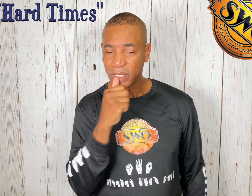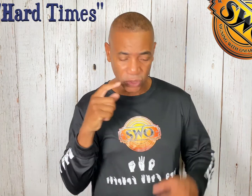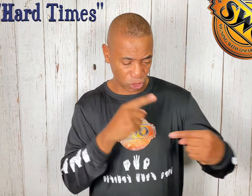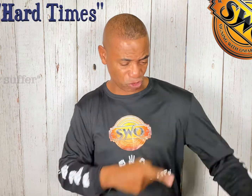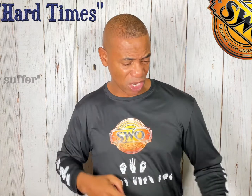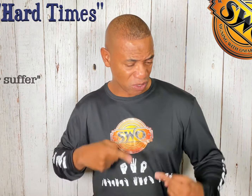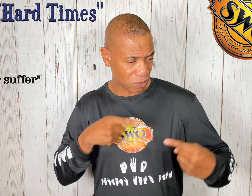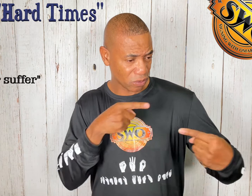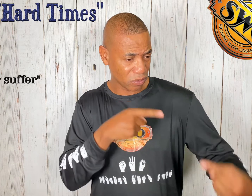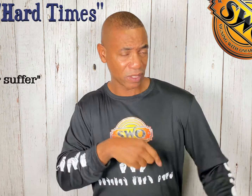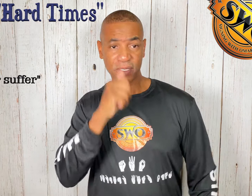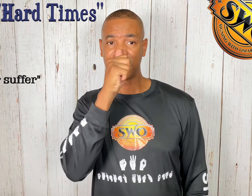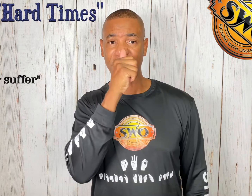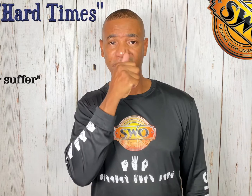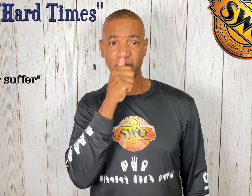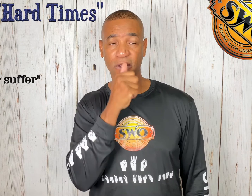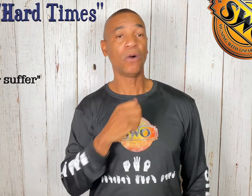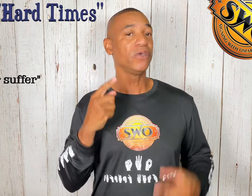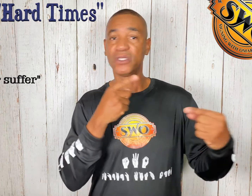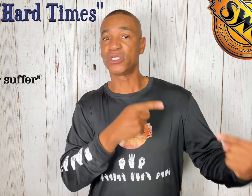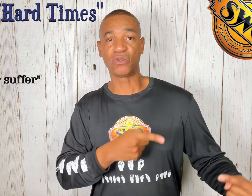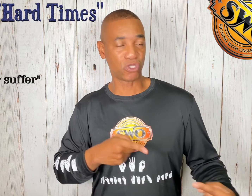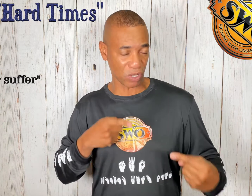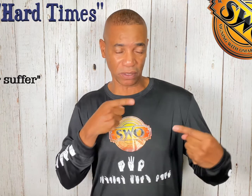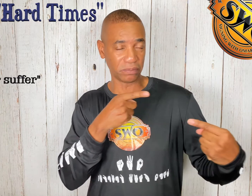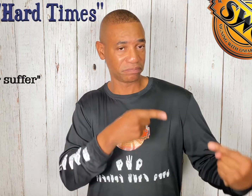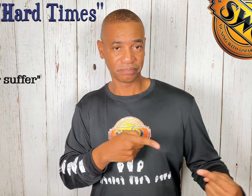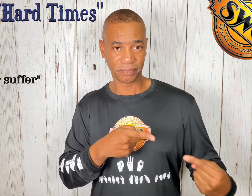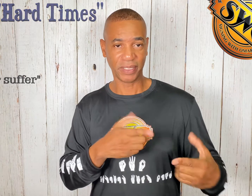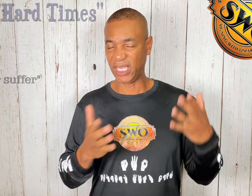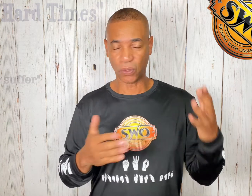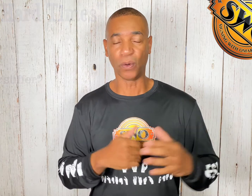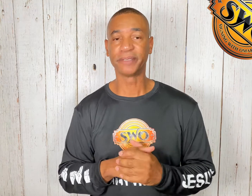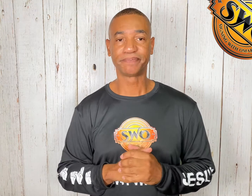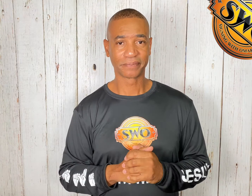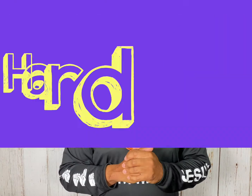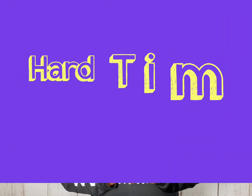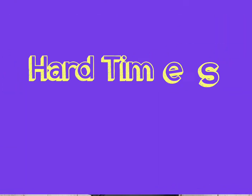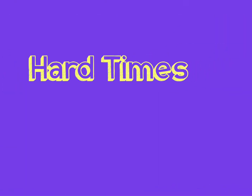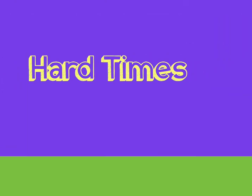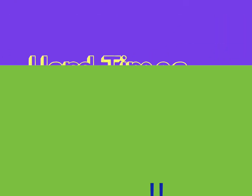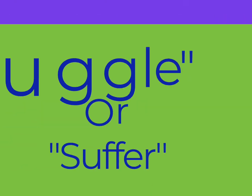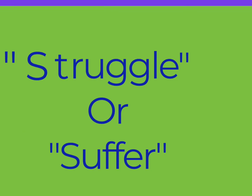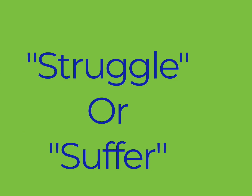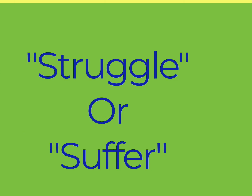So struggle, suffer, or you can just do struggle, either or. That is how I